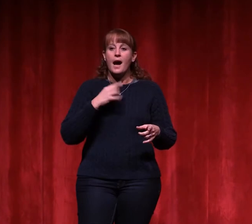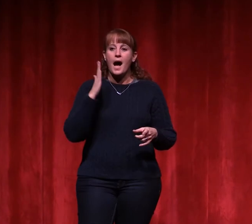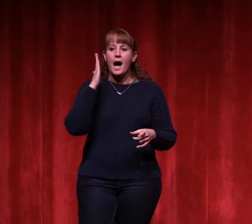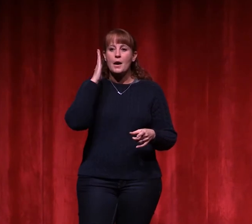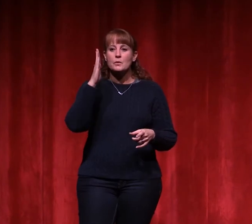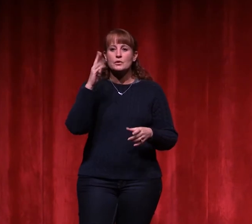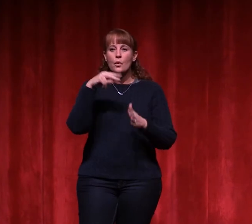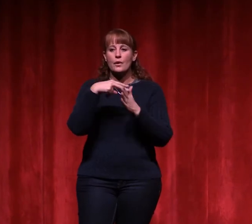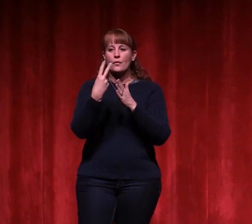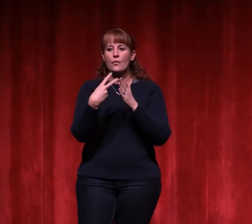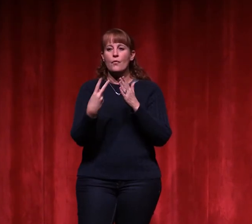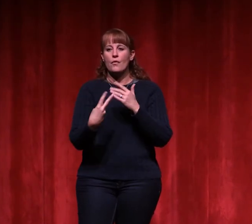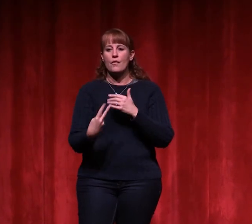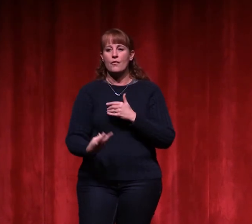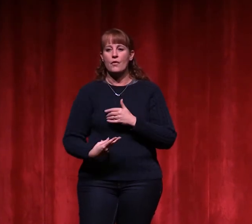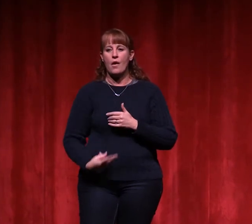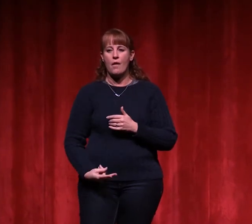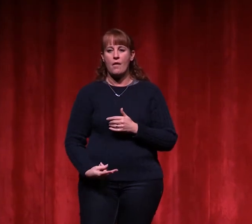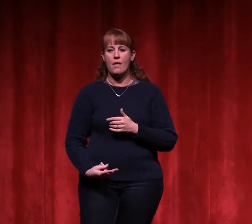going down.